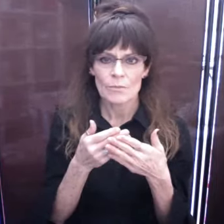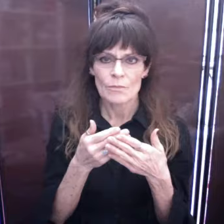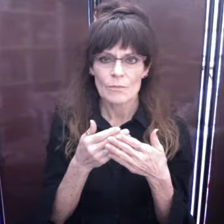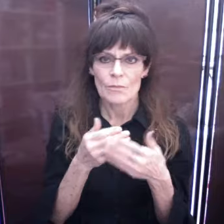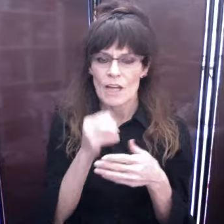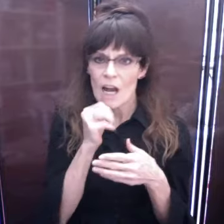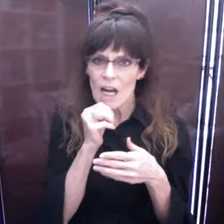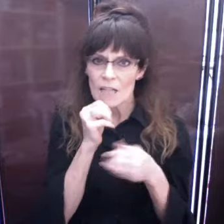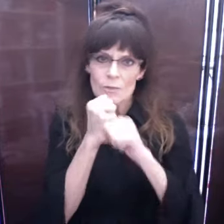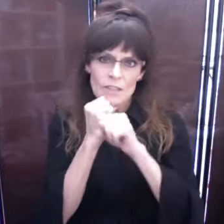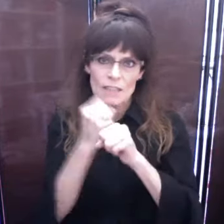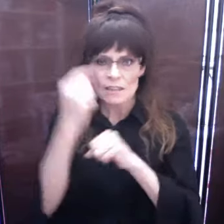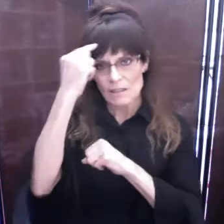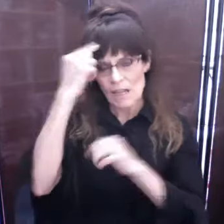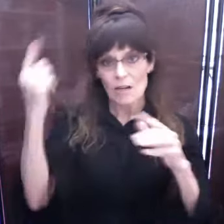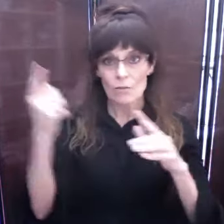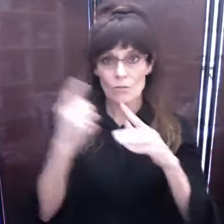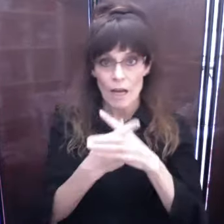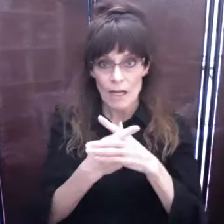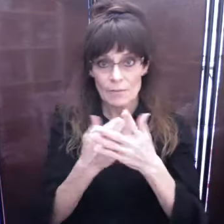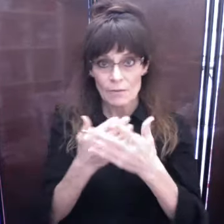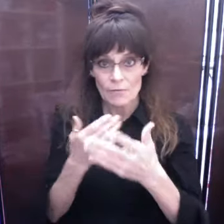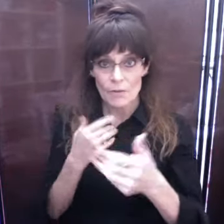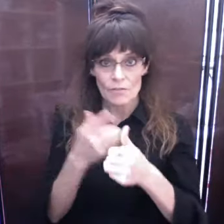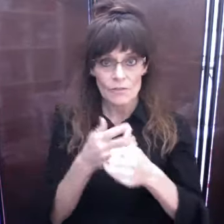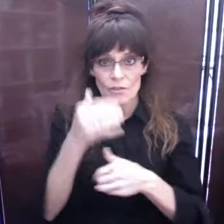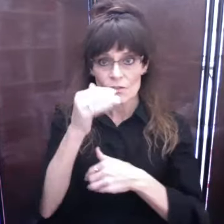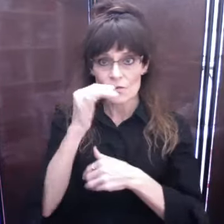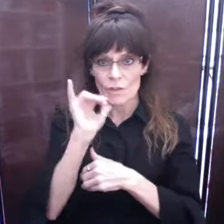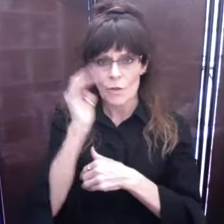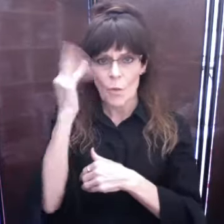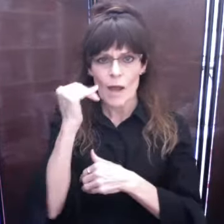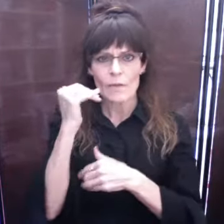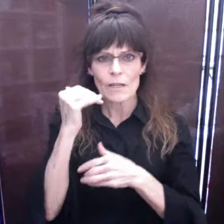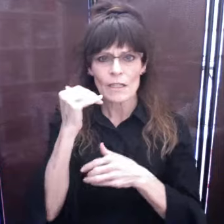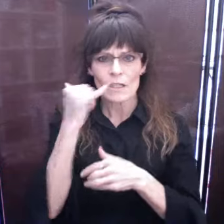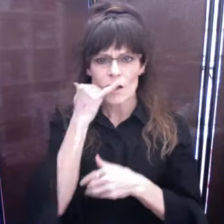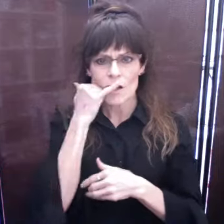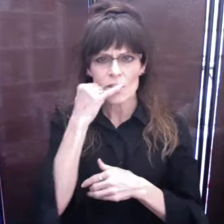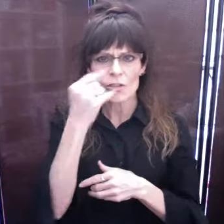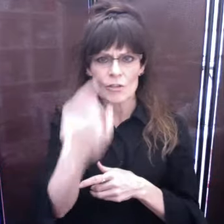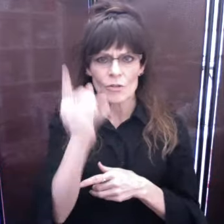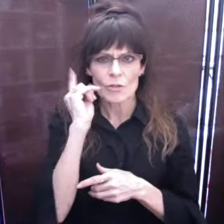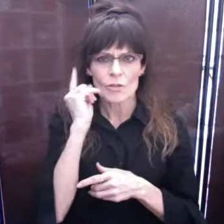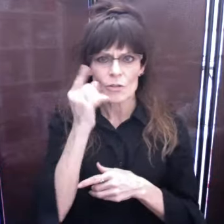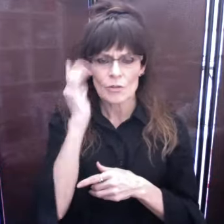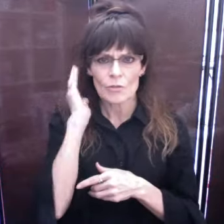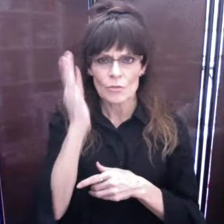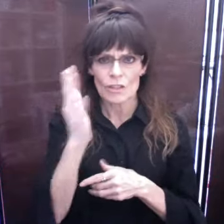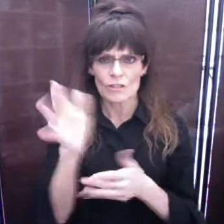unprotected thought arrived before the first drink, why would I call you? You're going to spoil a good time. Because it's not